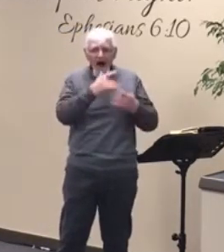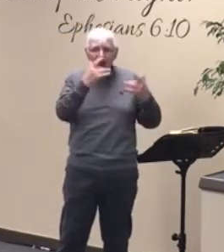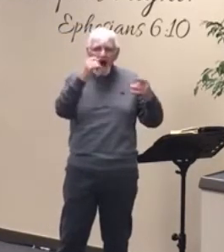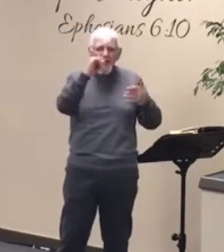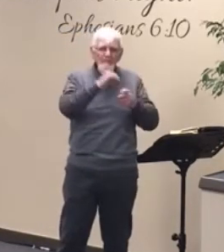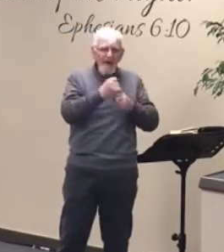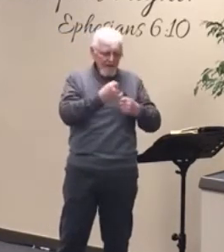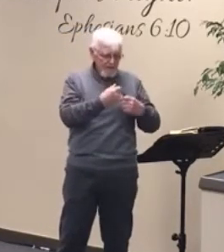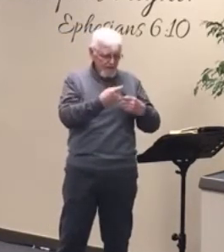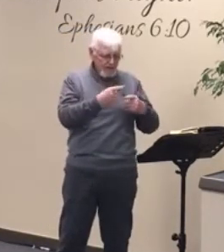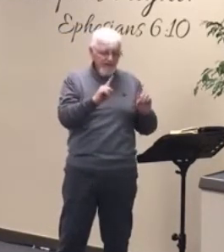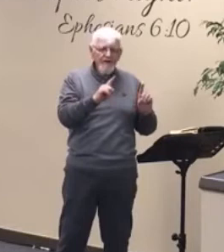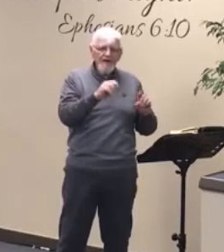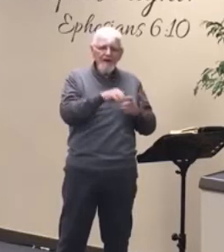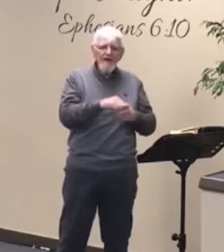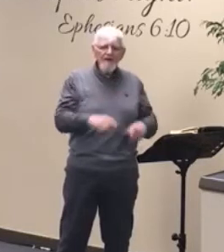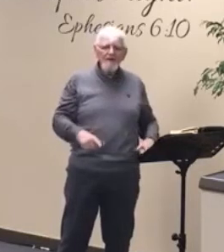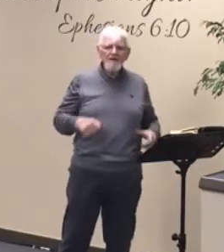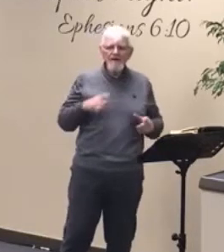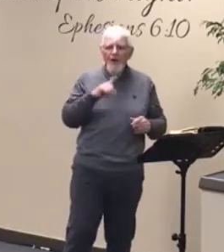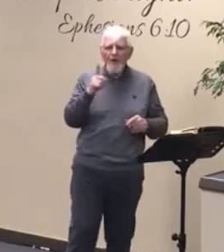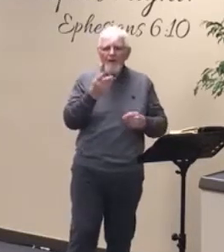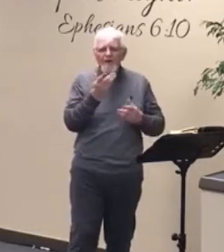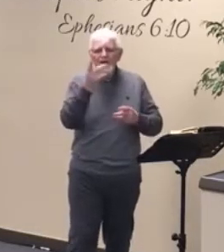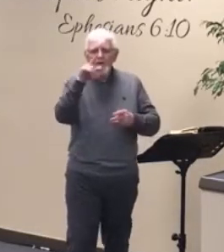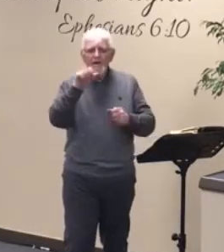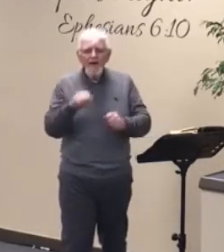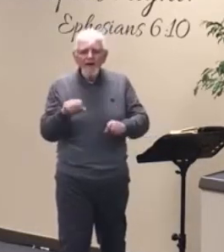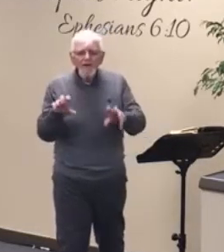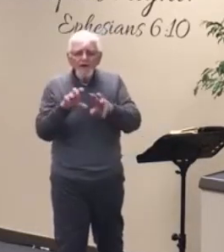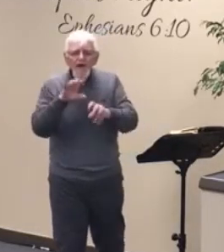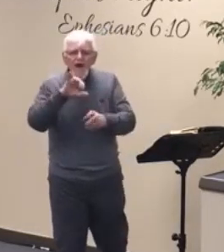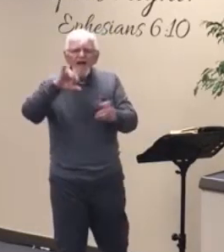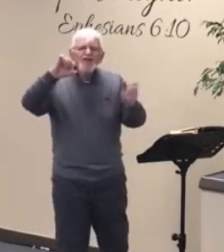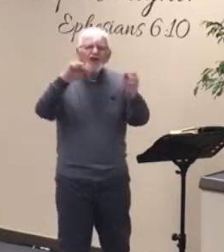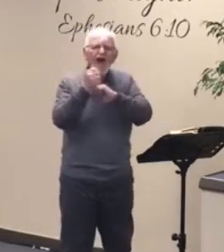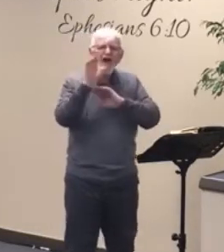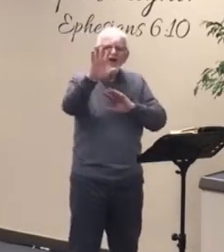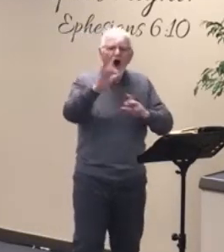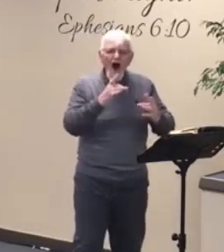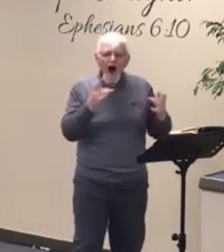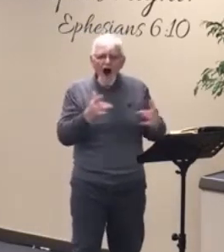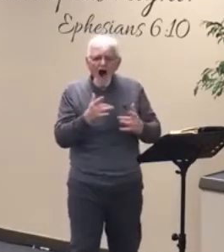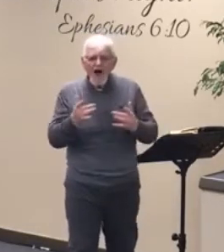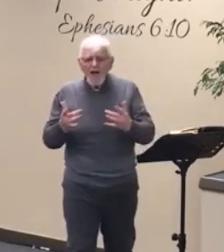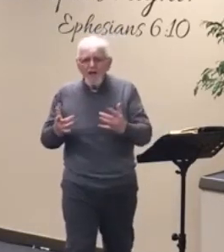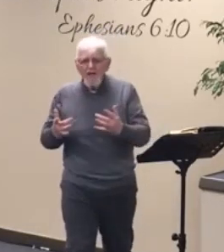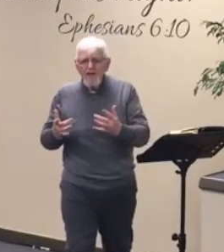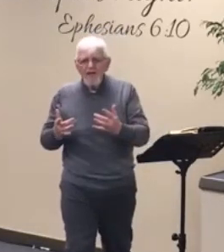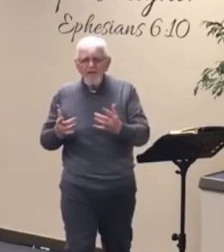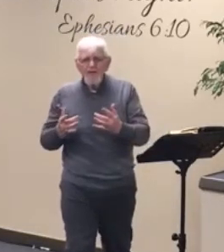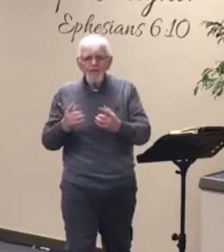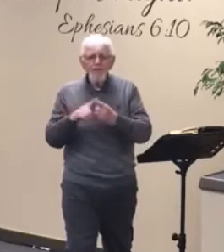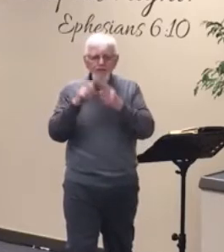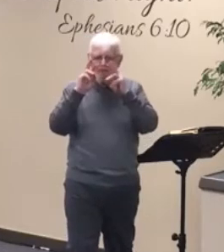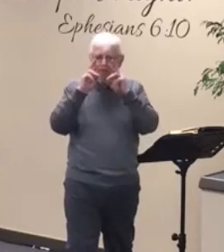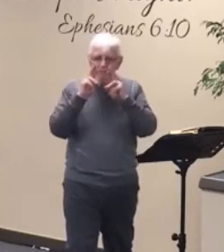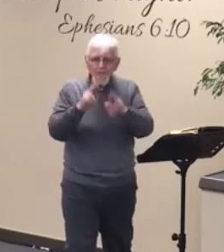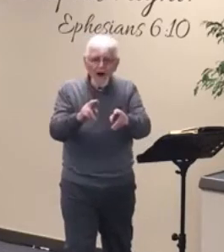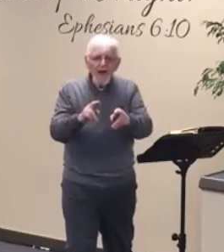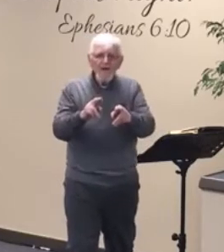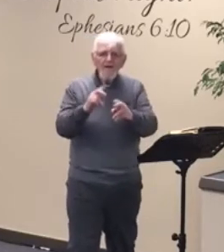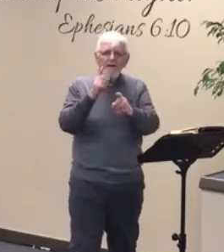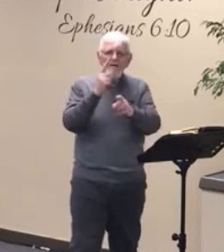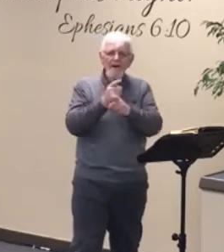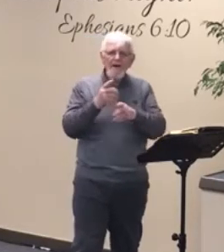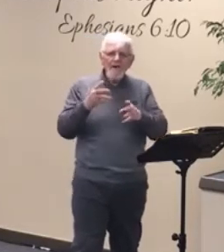your life. And so the only thing that you can do is you can change your heart to respond properly to